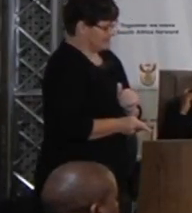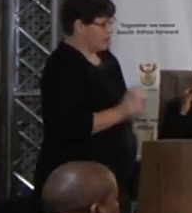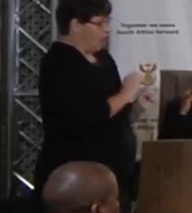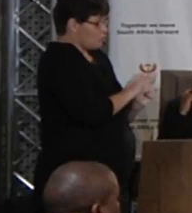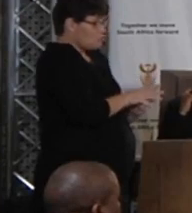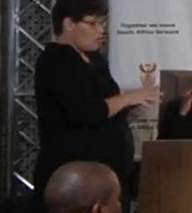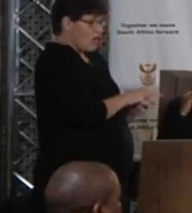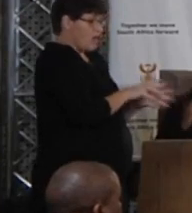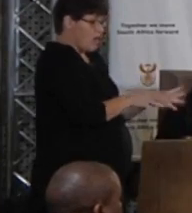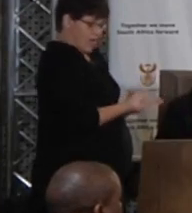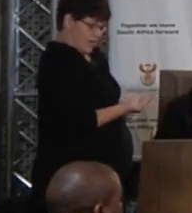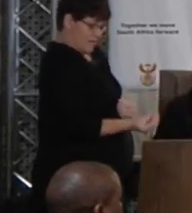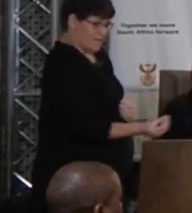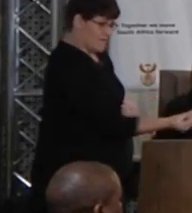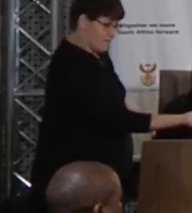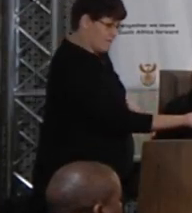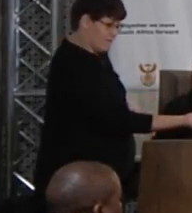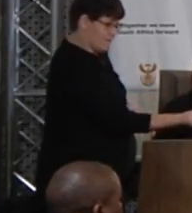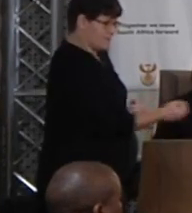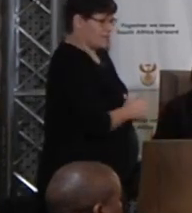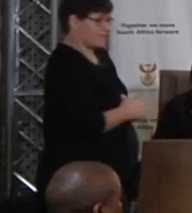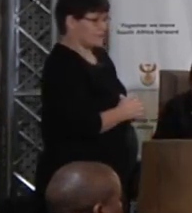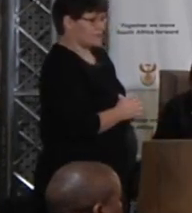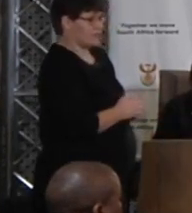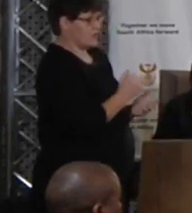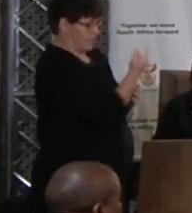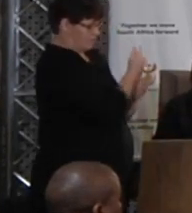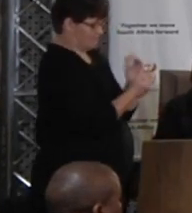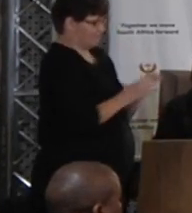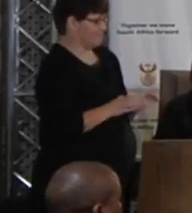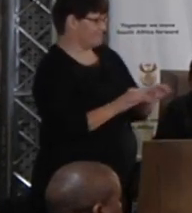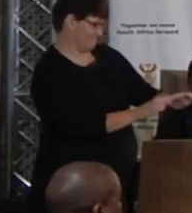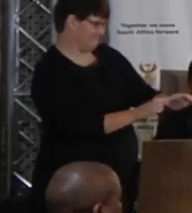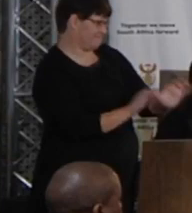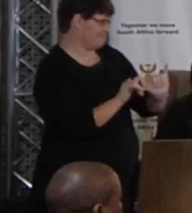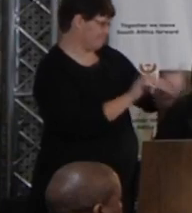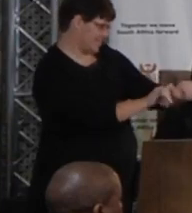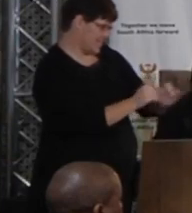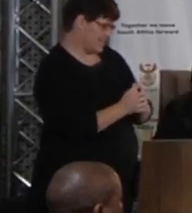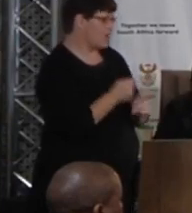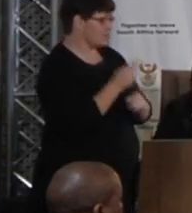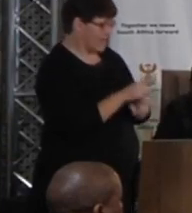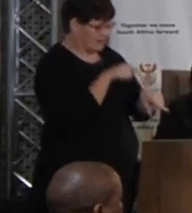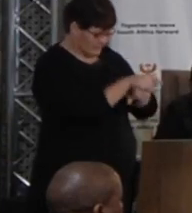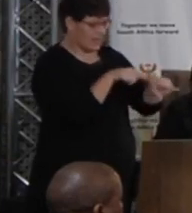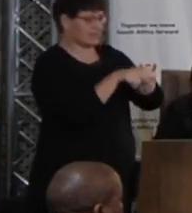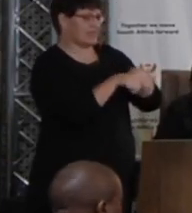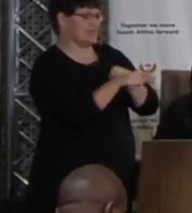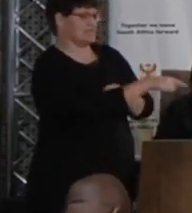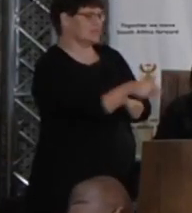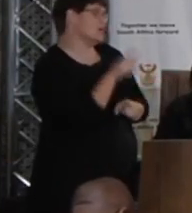seliyabaphatha sebekhombisa impawu bathathwe bayiswe labezosizakala khona bathestwe